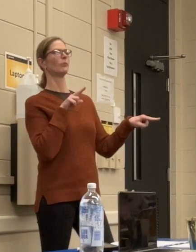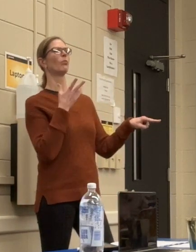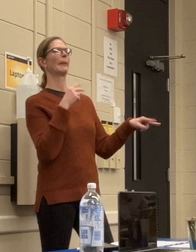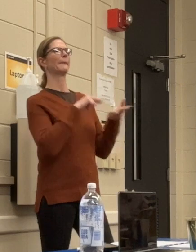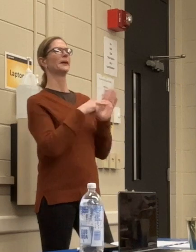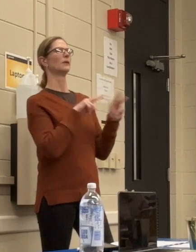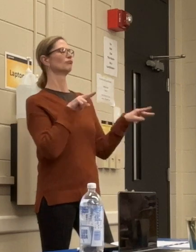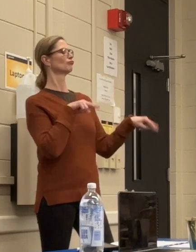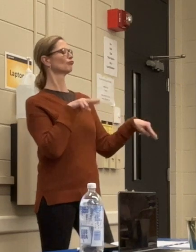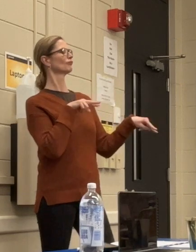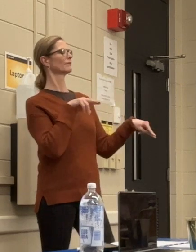Or judgmental.